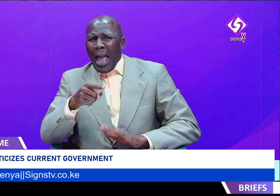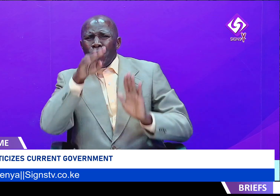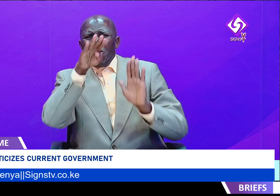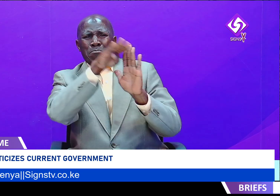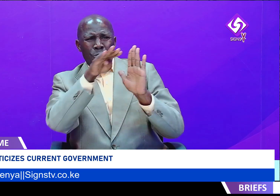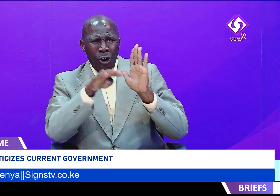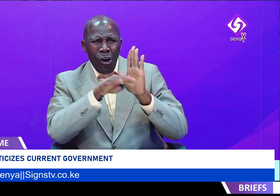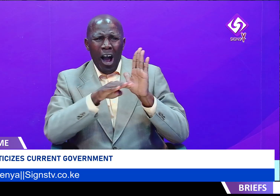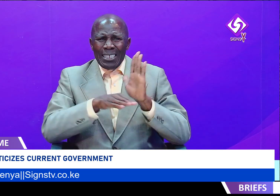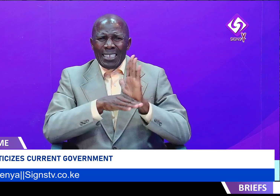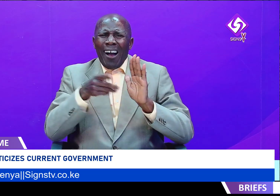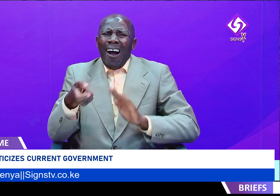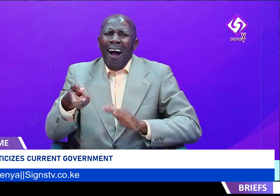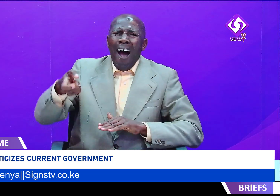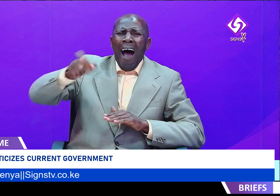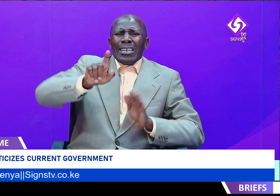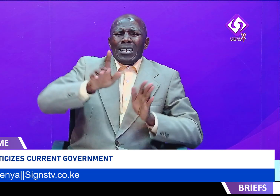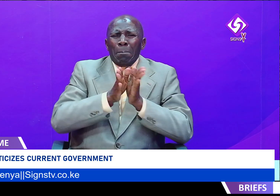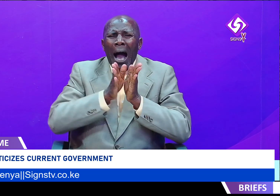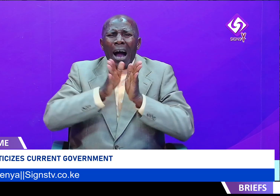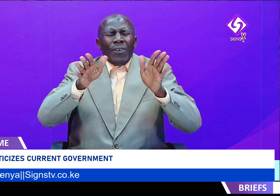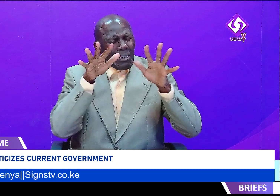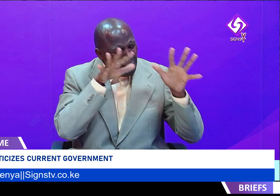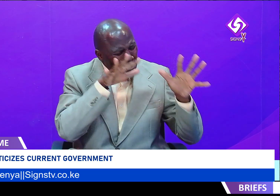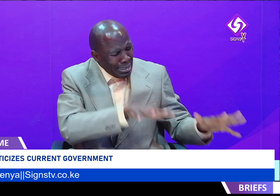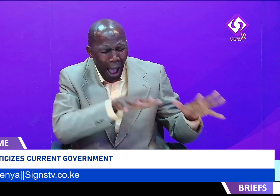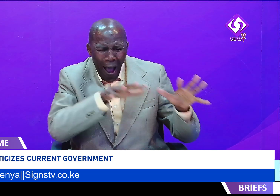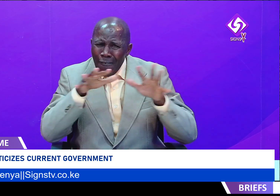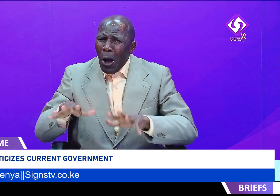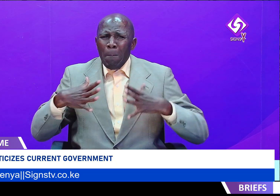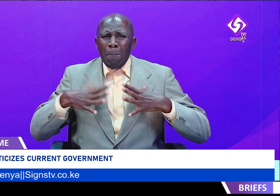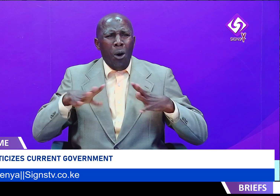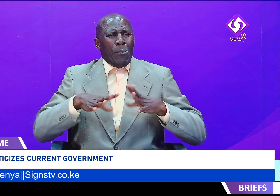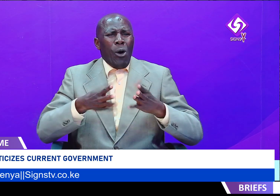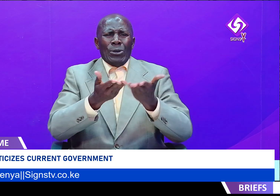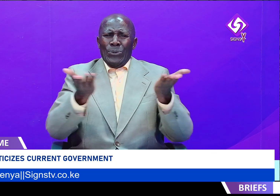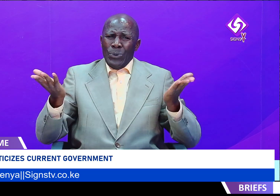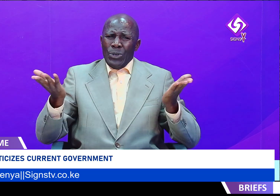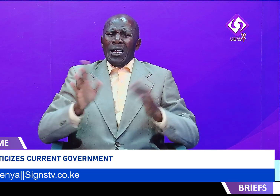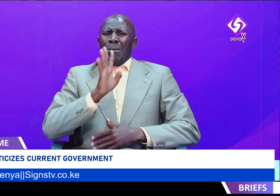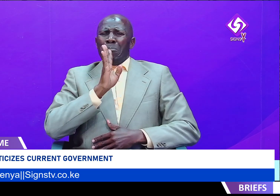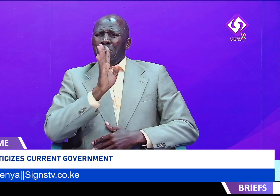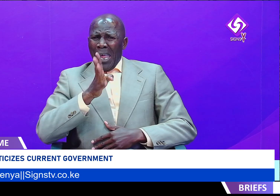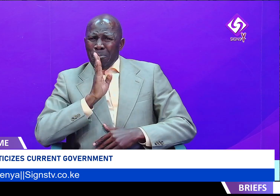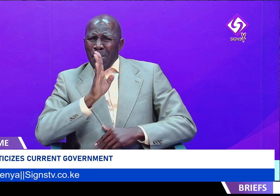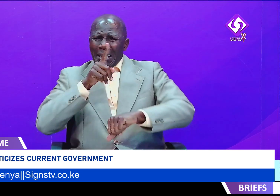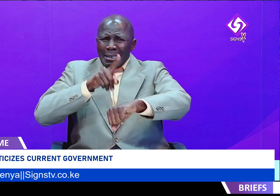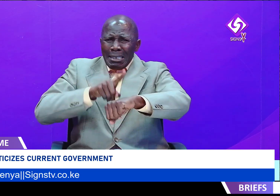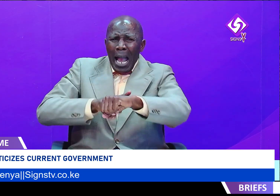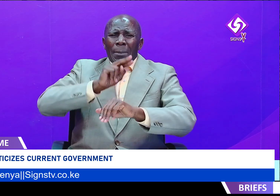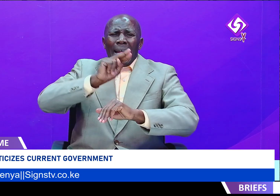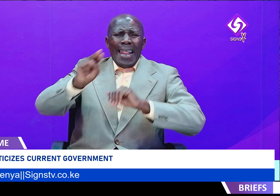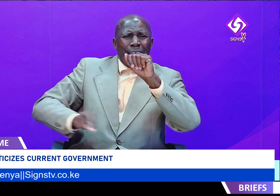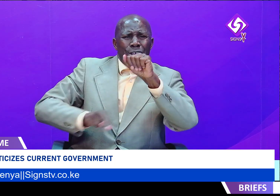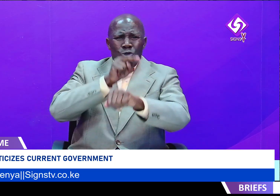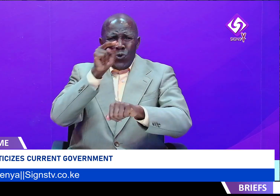materialized, leading to a rollback of progress and increased public suffering.